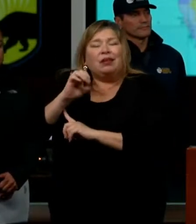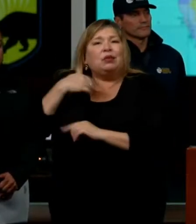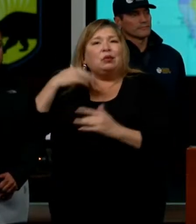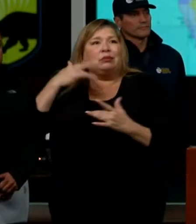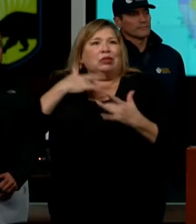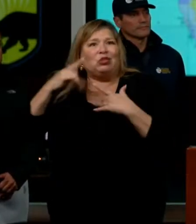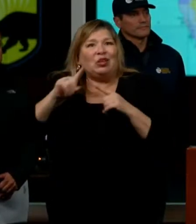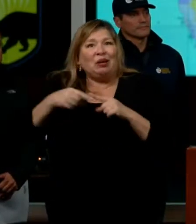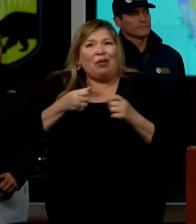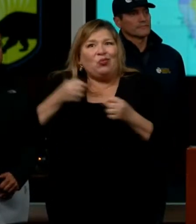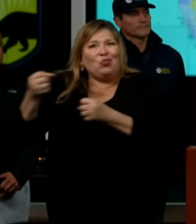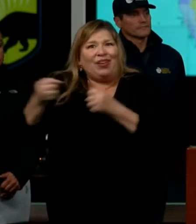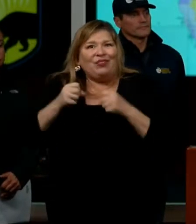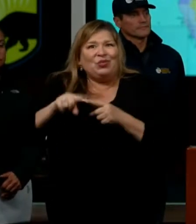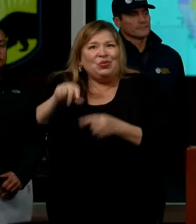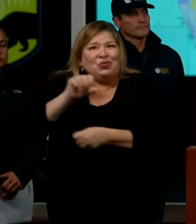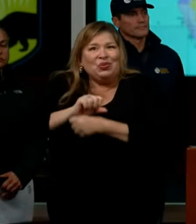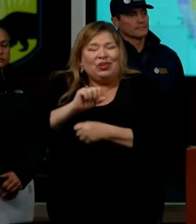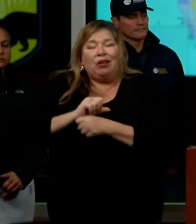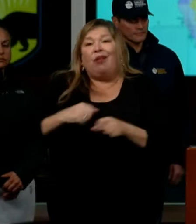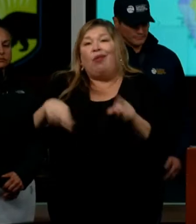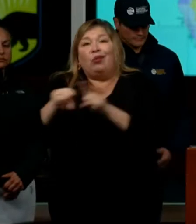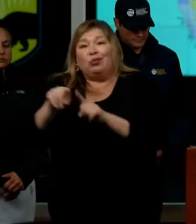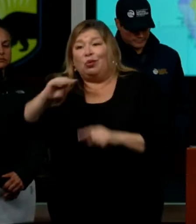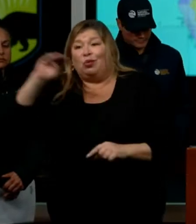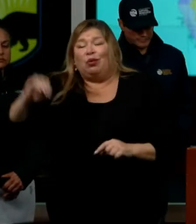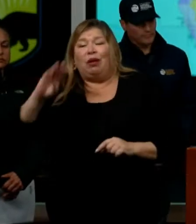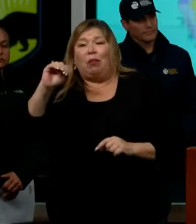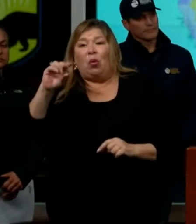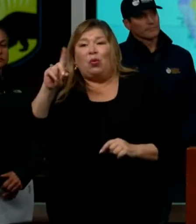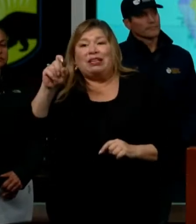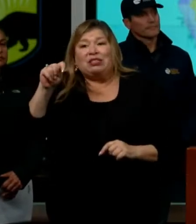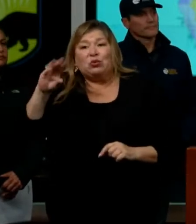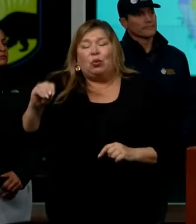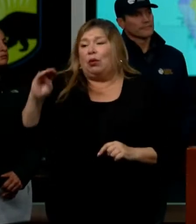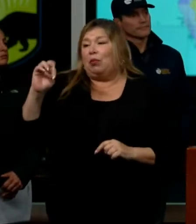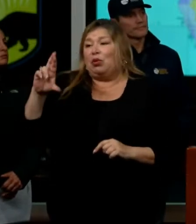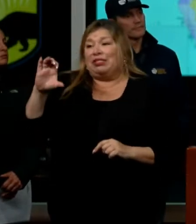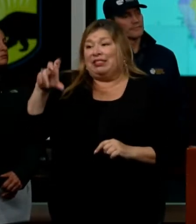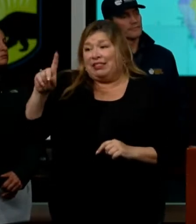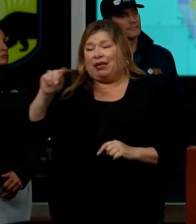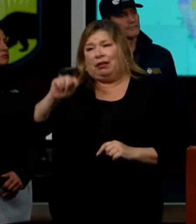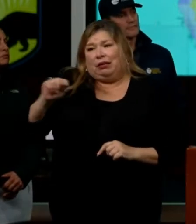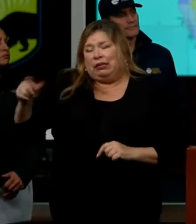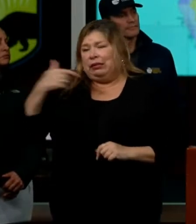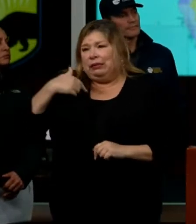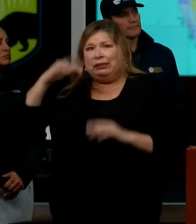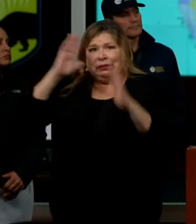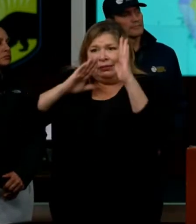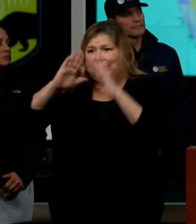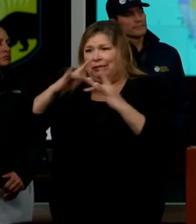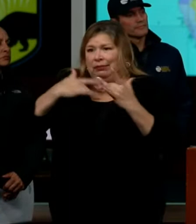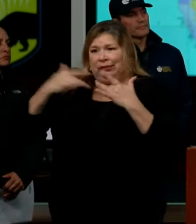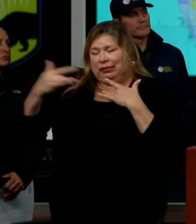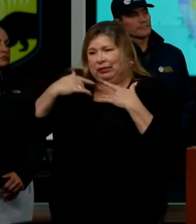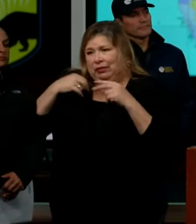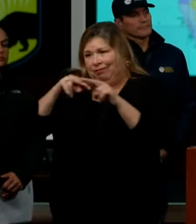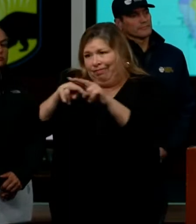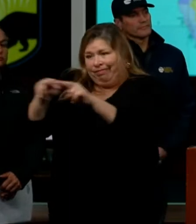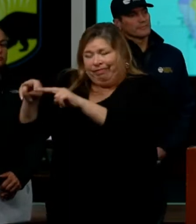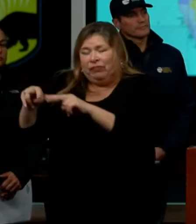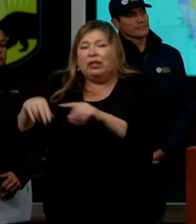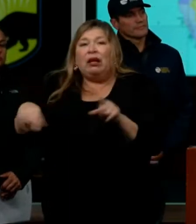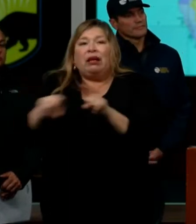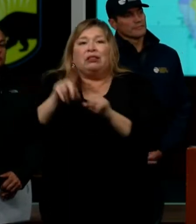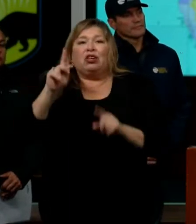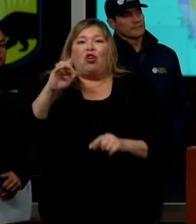be particularly challenging. Obviously, the Modesto area, Merced, and others have been top of mind. We've listed, as was noted by Carla,